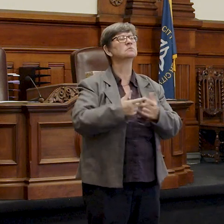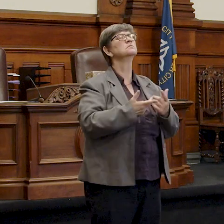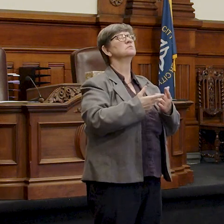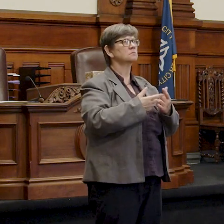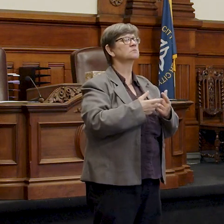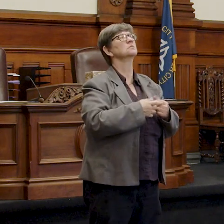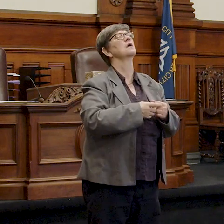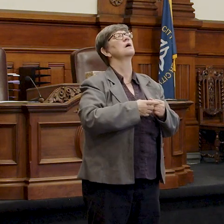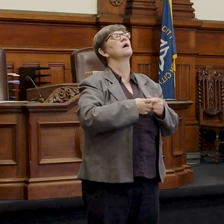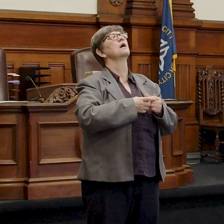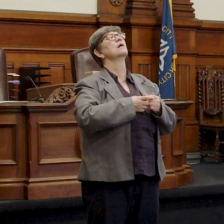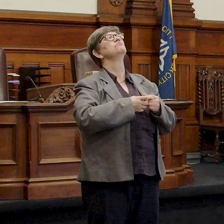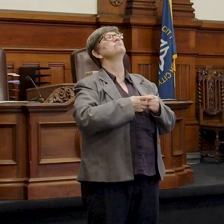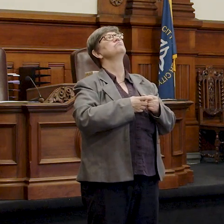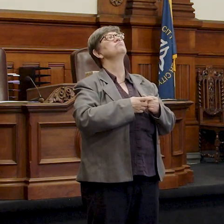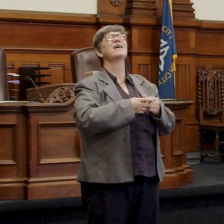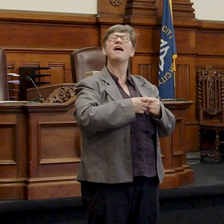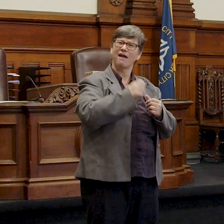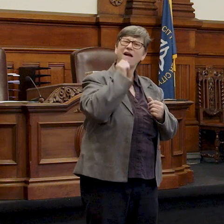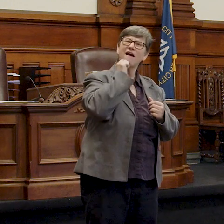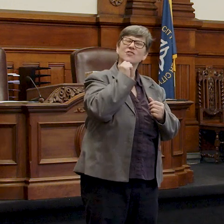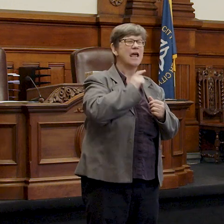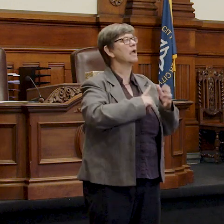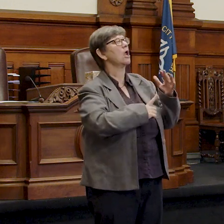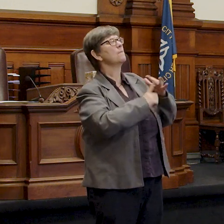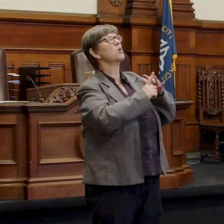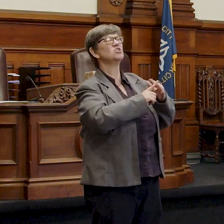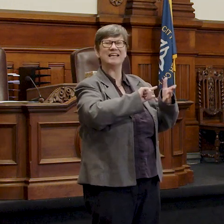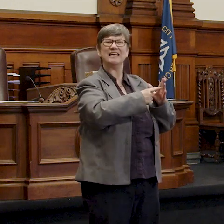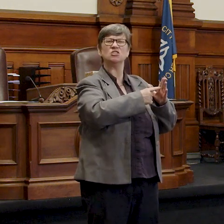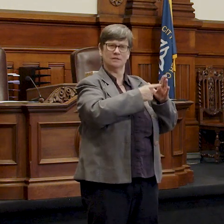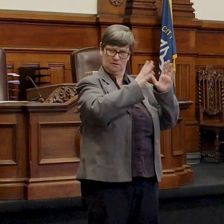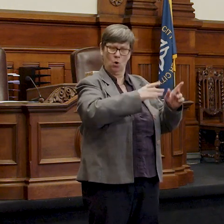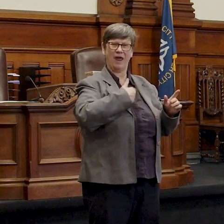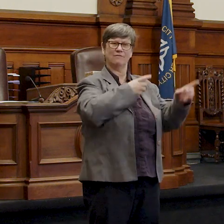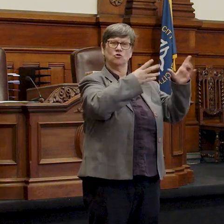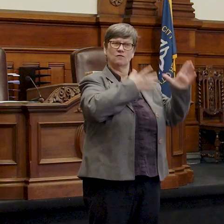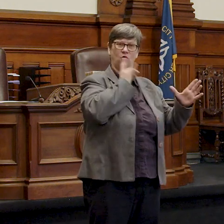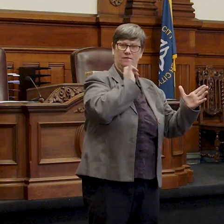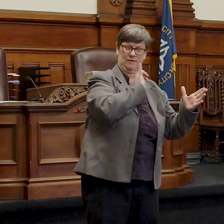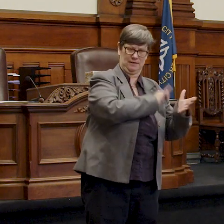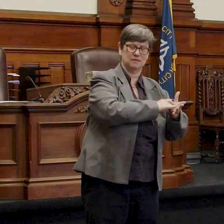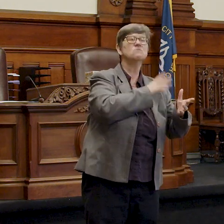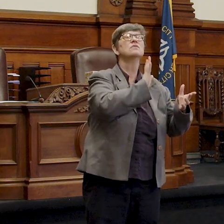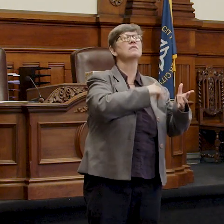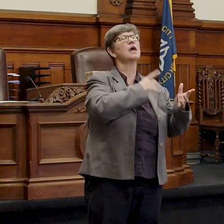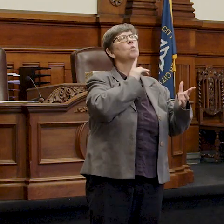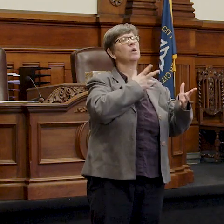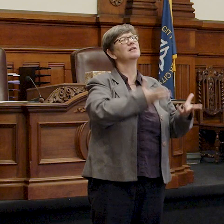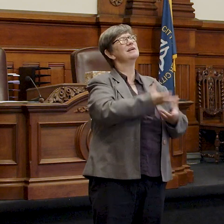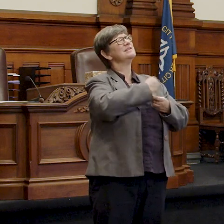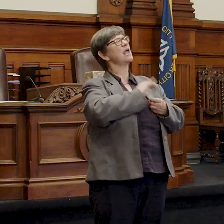person in this title will take those daily challenges I spoke of, often those unexpected challenges that point to a larger or deeper systemic